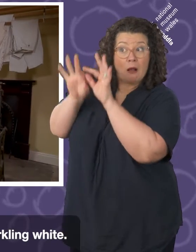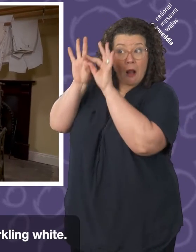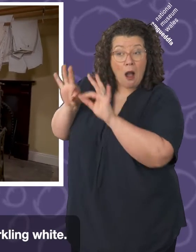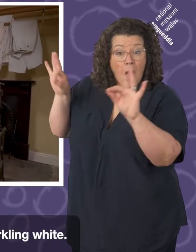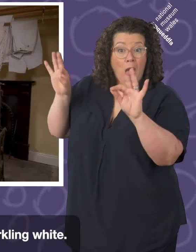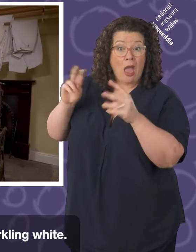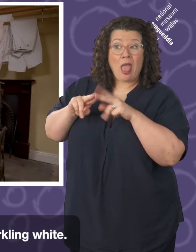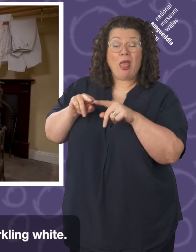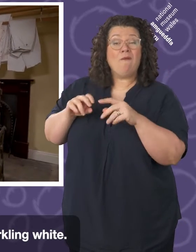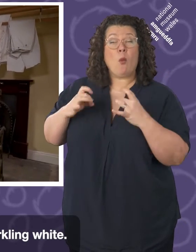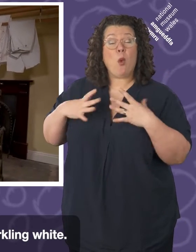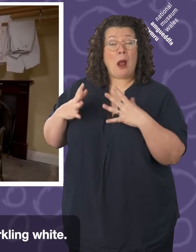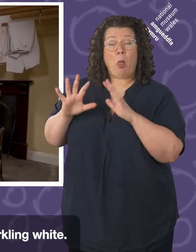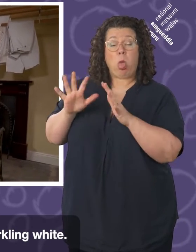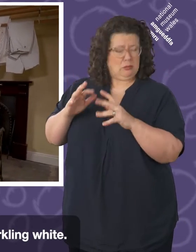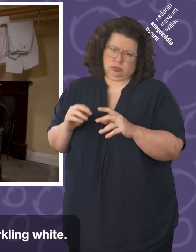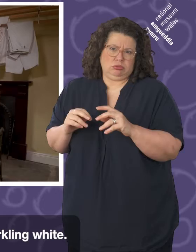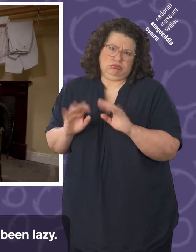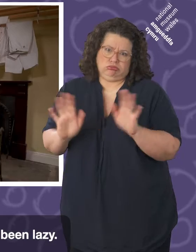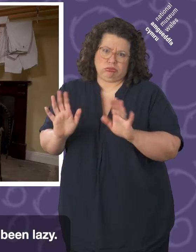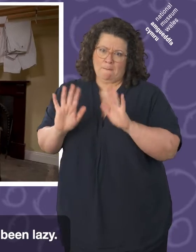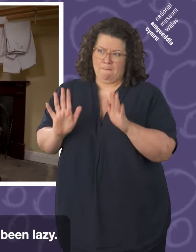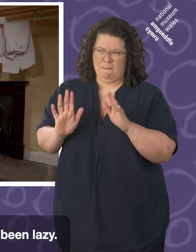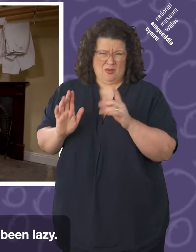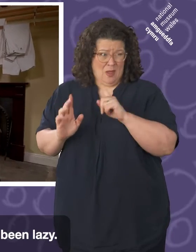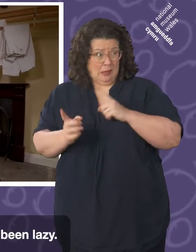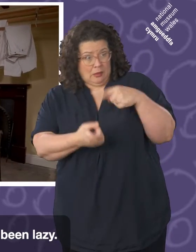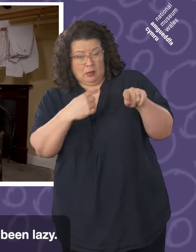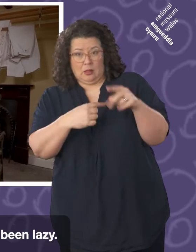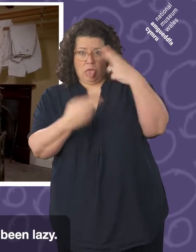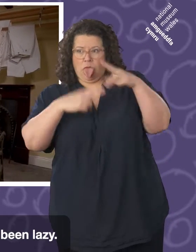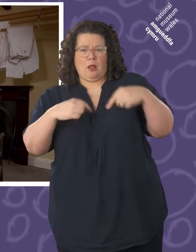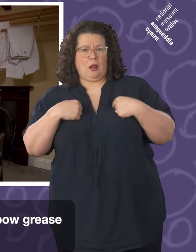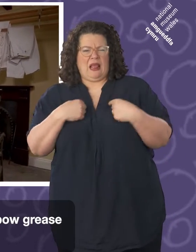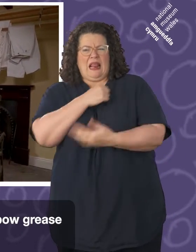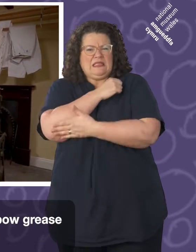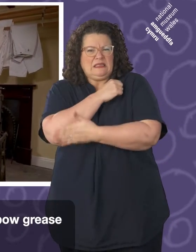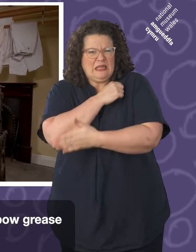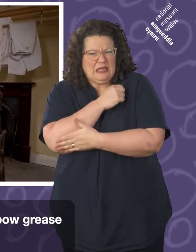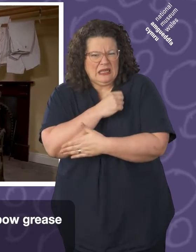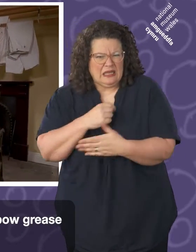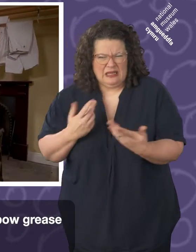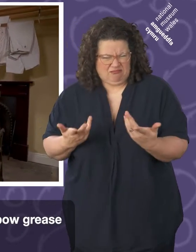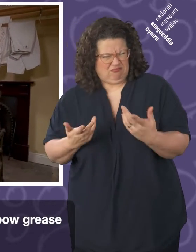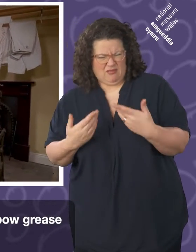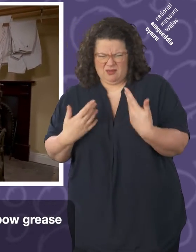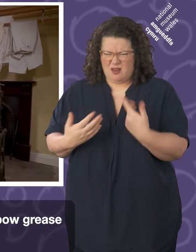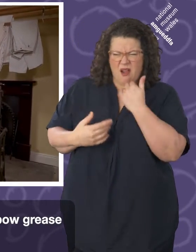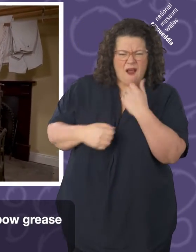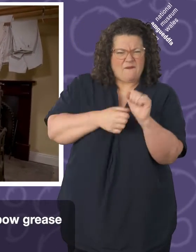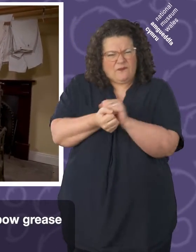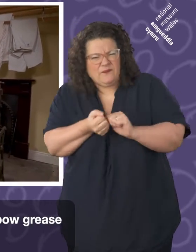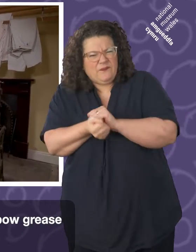there unless they are sparkling white. Or people will say I've been lazy, I've not used any elbow grease